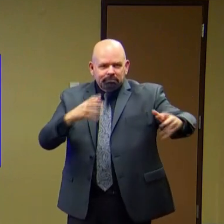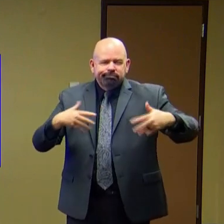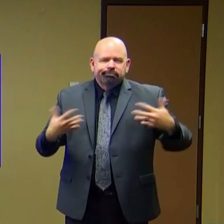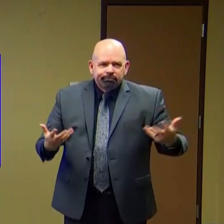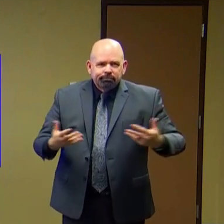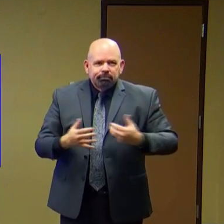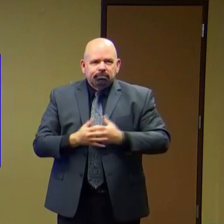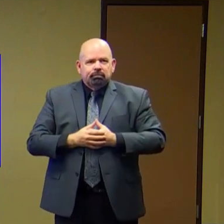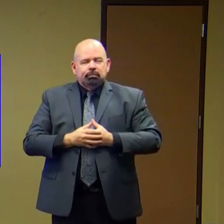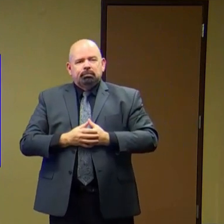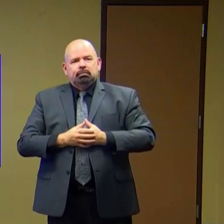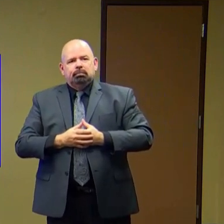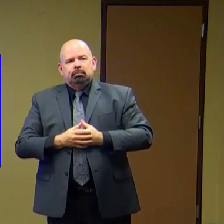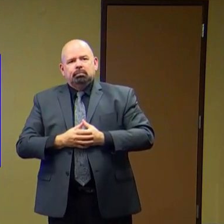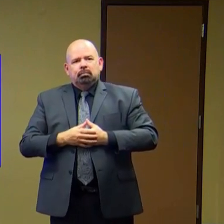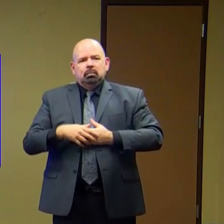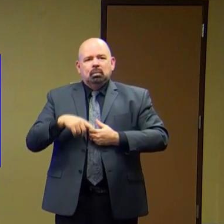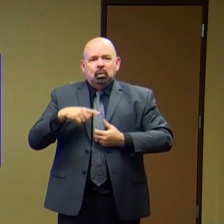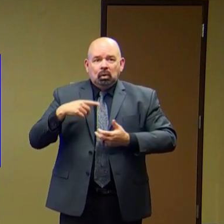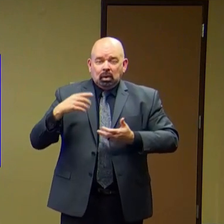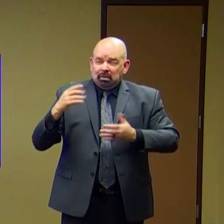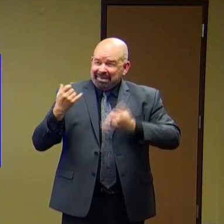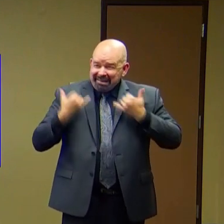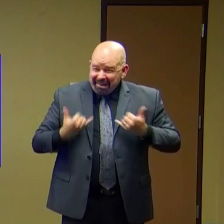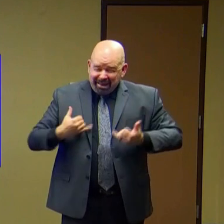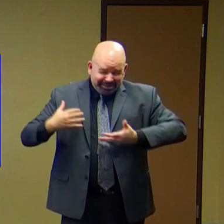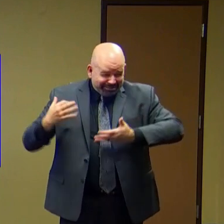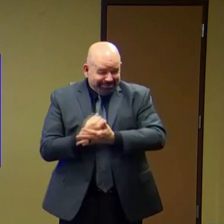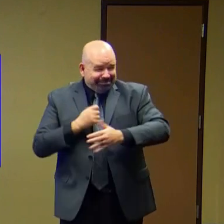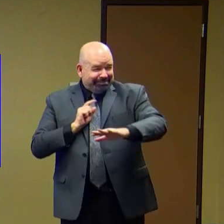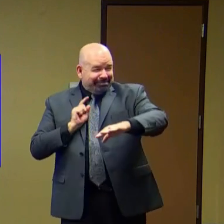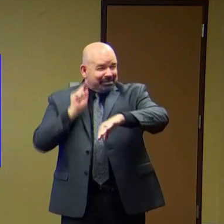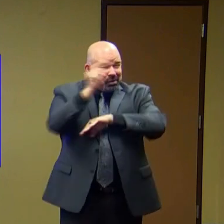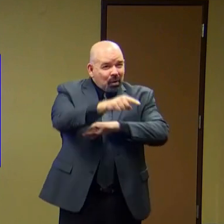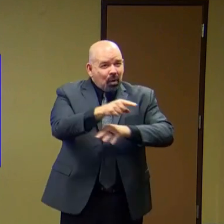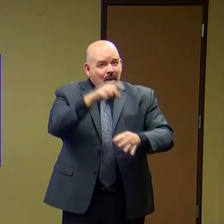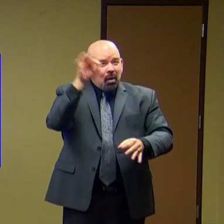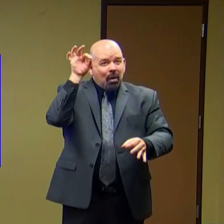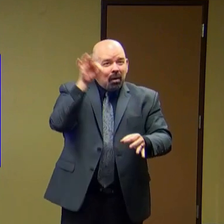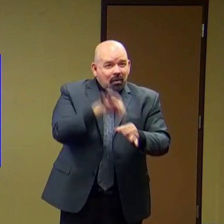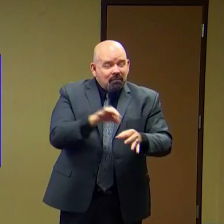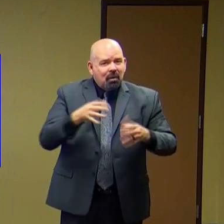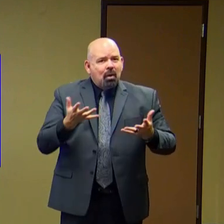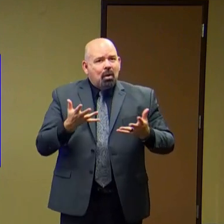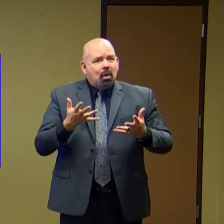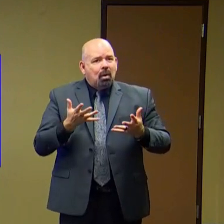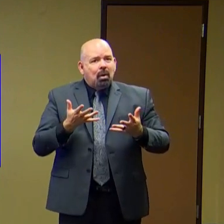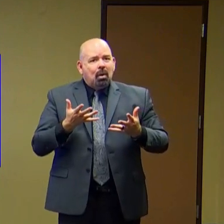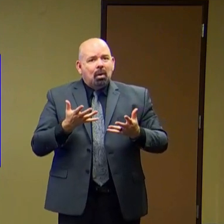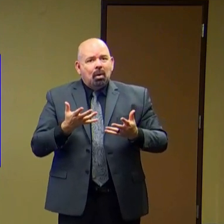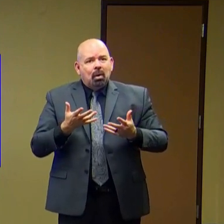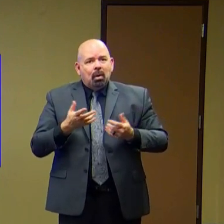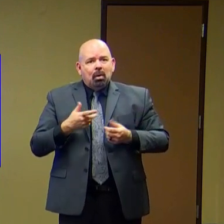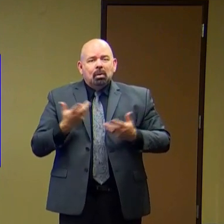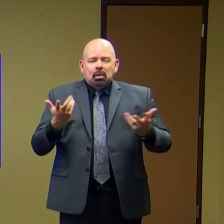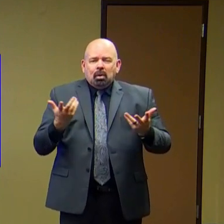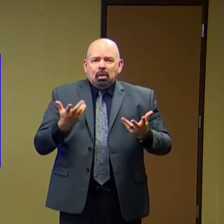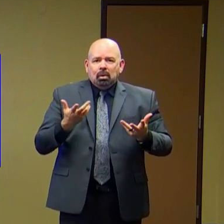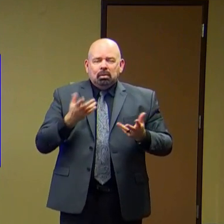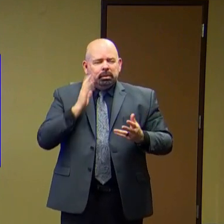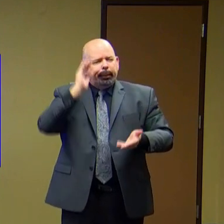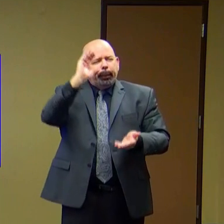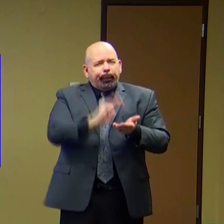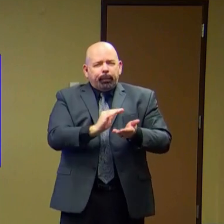vote early so that number goes down for election day to a much lower number than we're used to seeing,